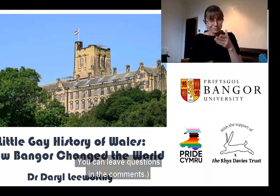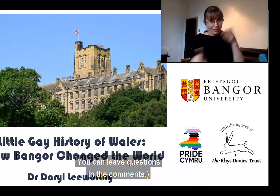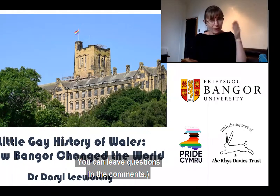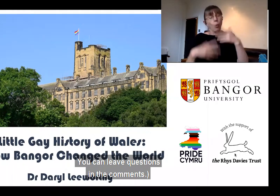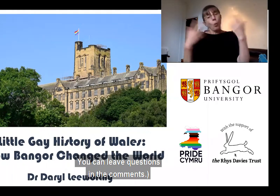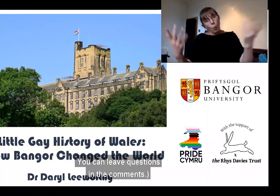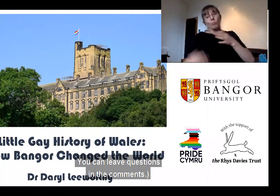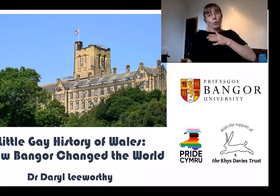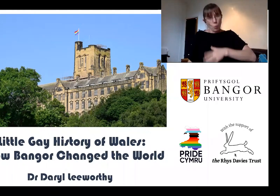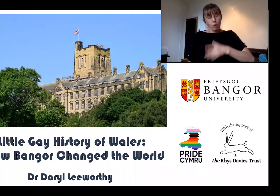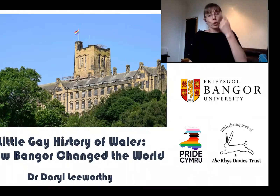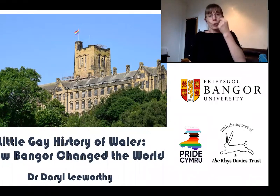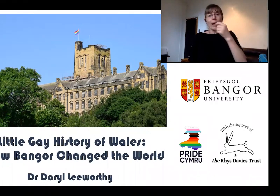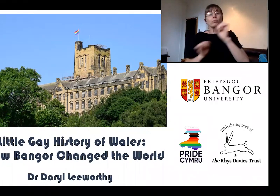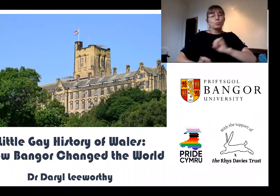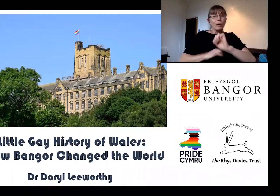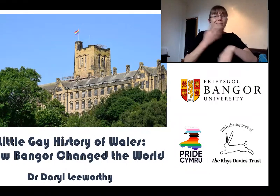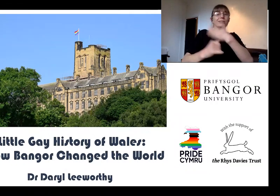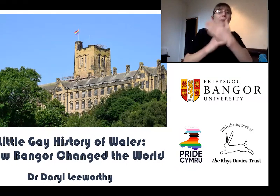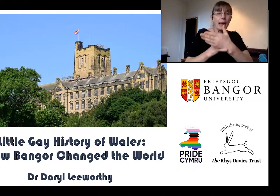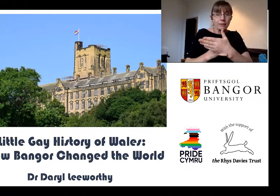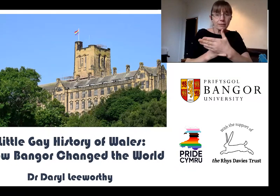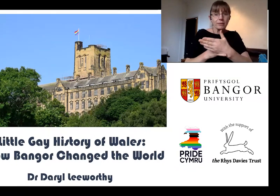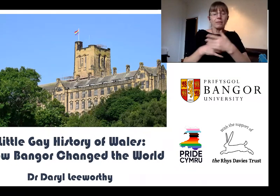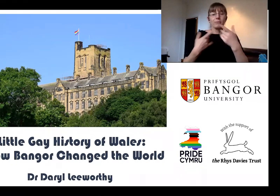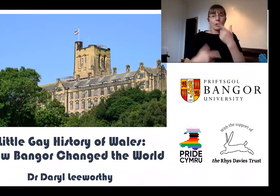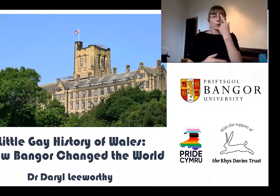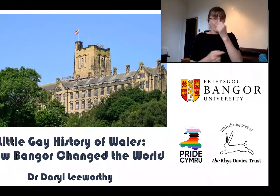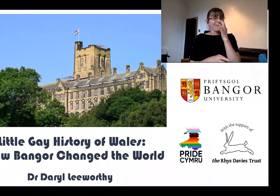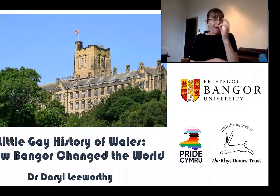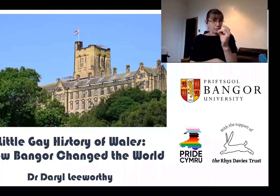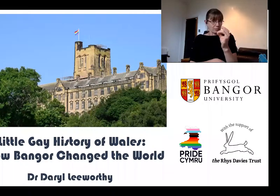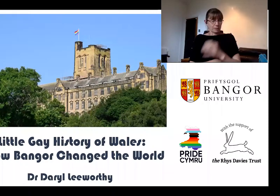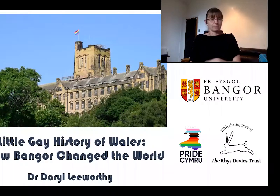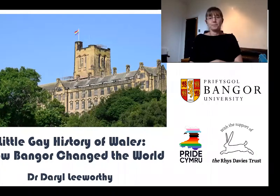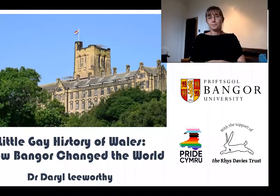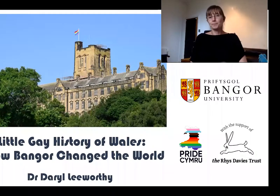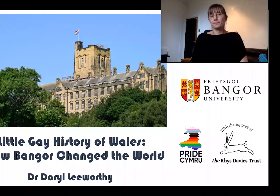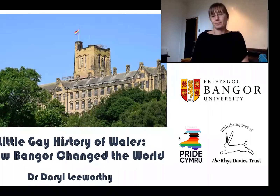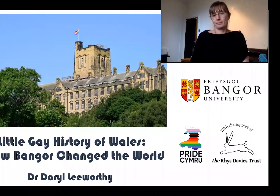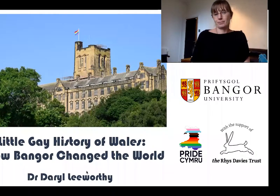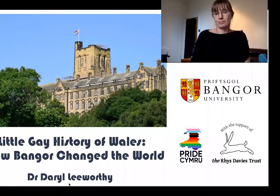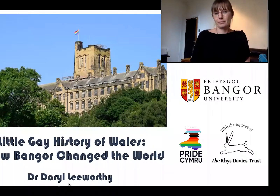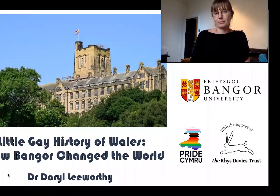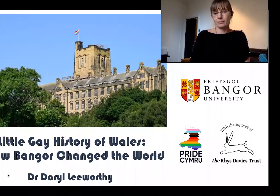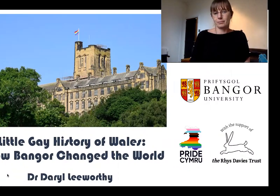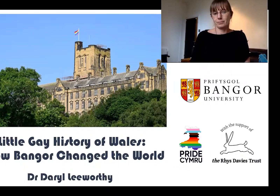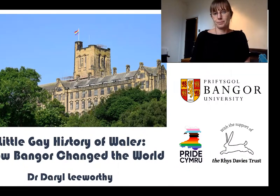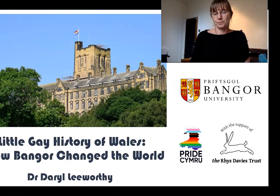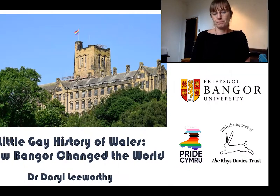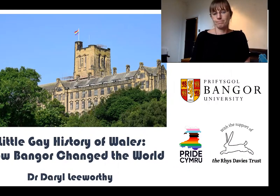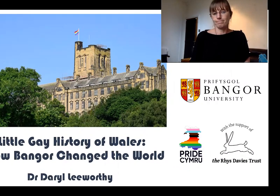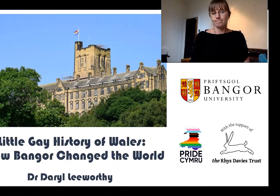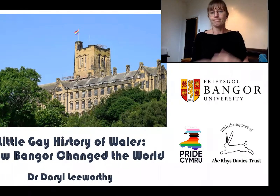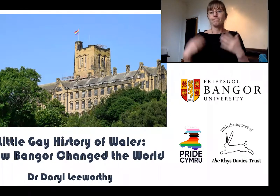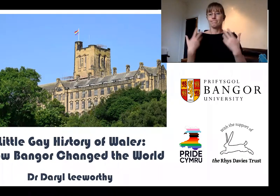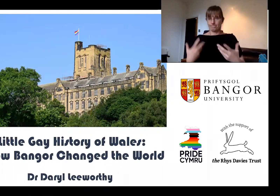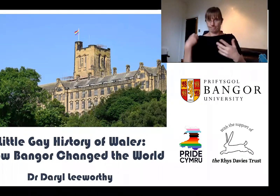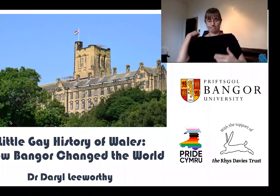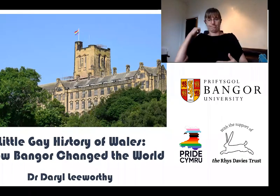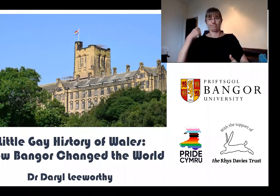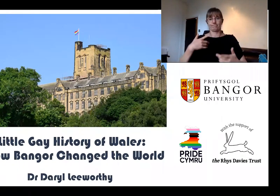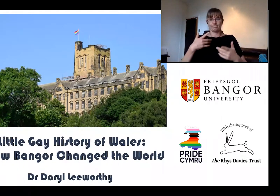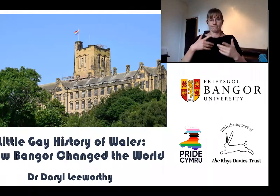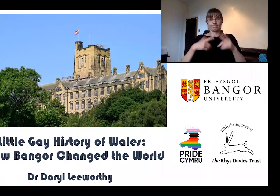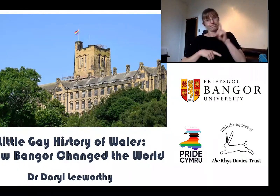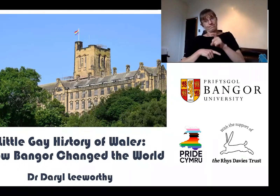or if you want, you can wait until the end and then you can ask the questions yourselves. So without further ado, Daryl, I'll click